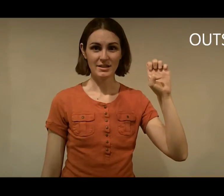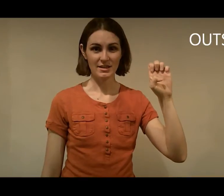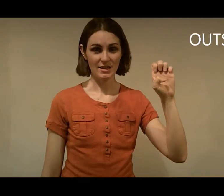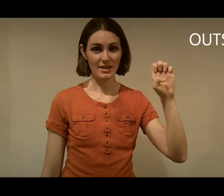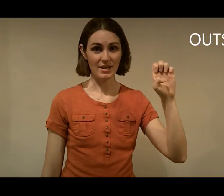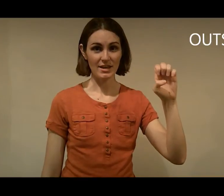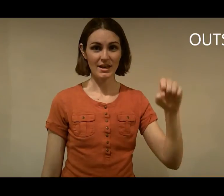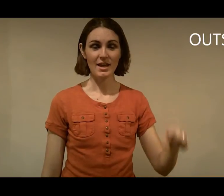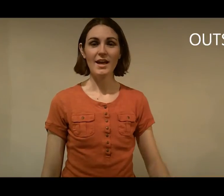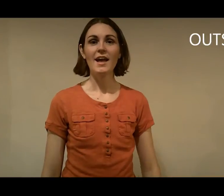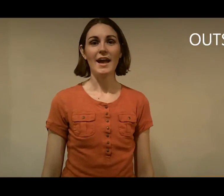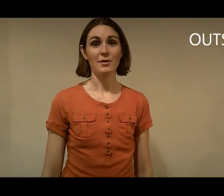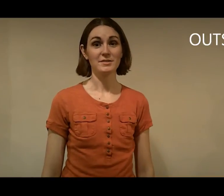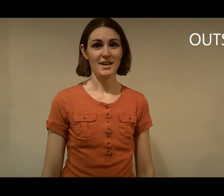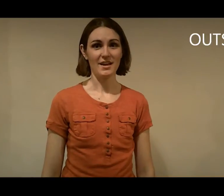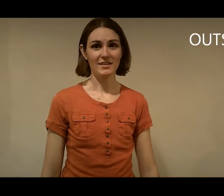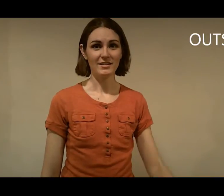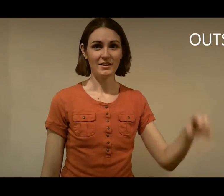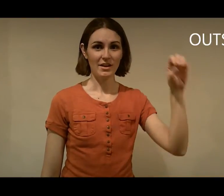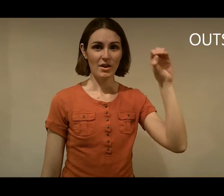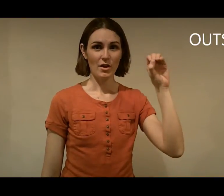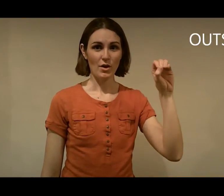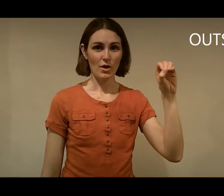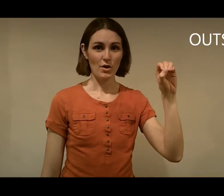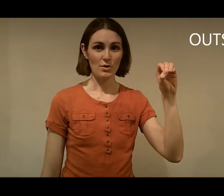O-U-T-S-I-D-E. Outside.